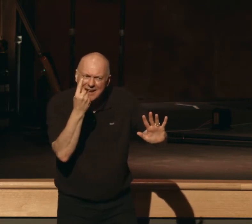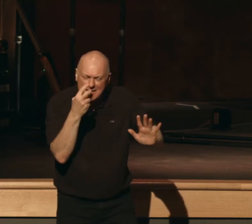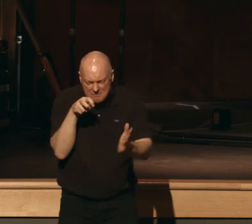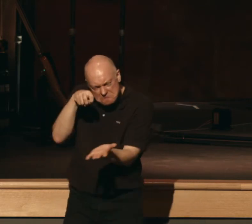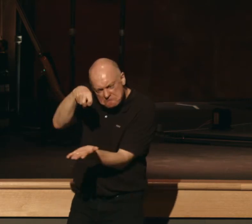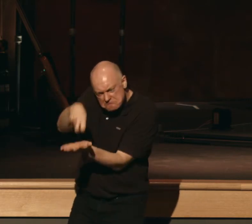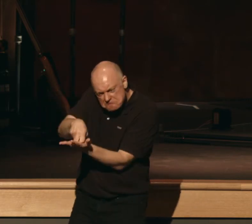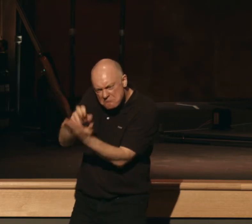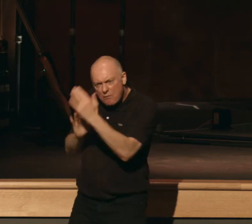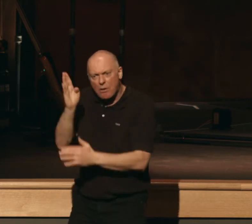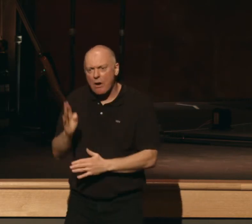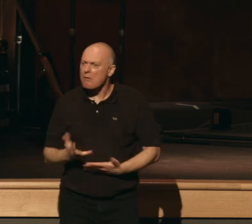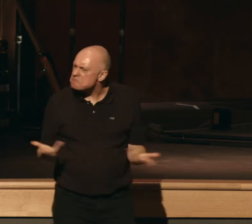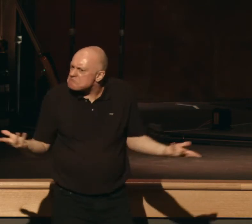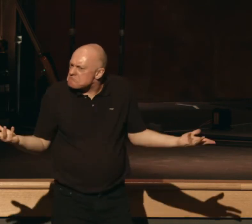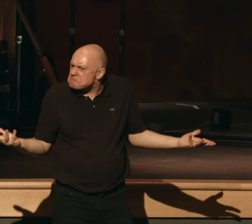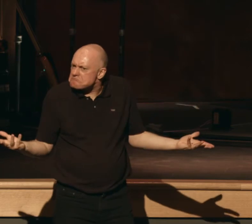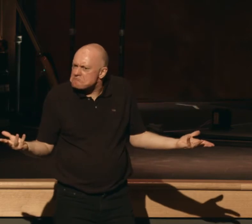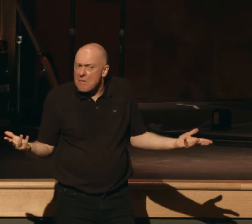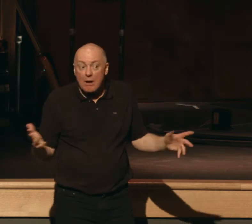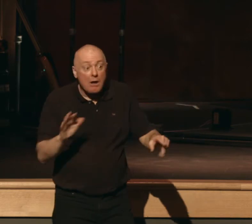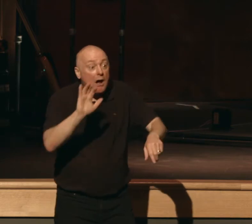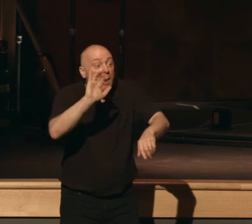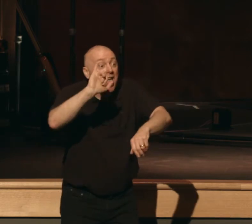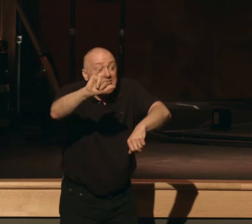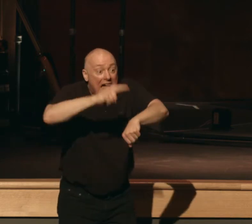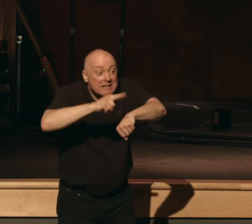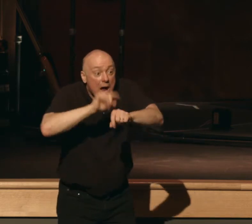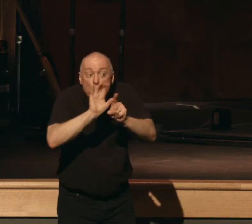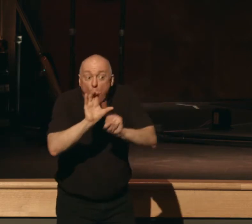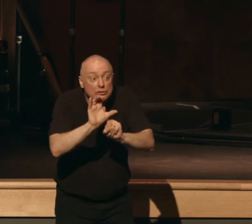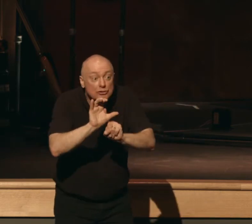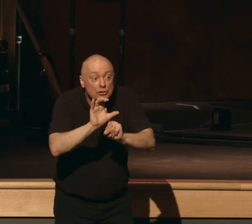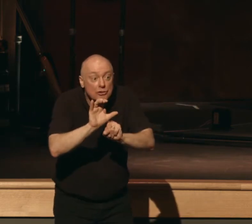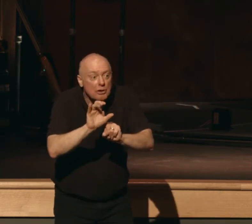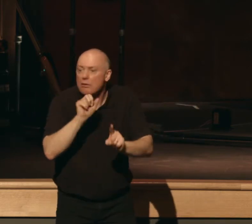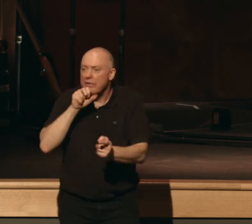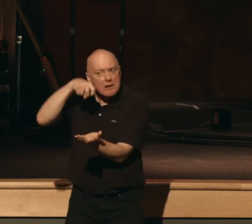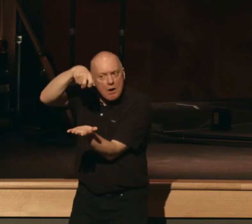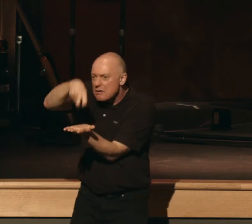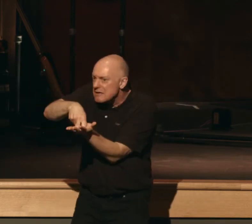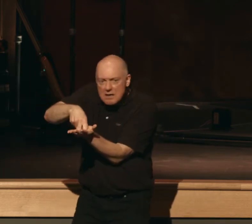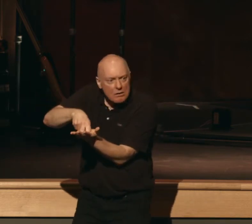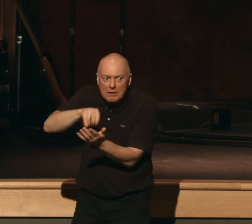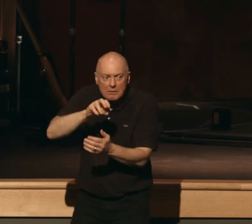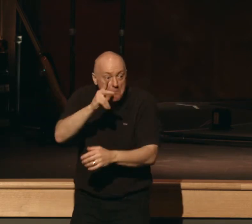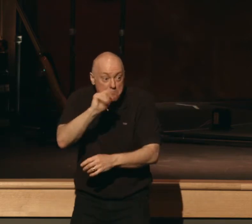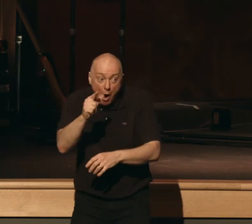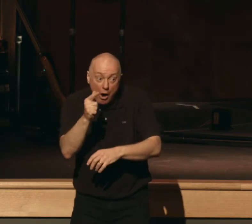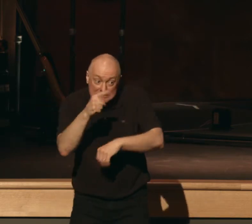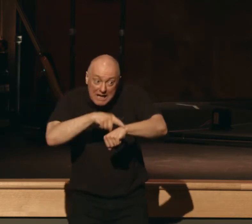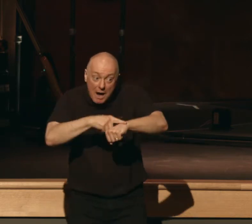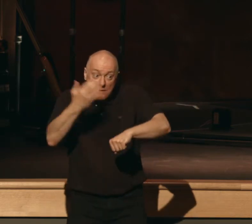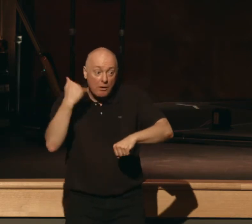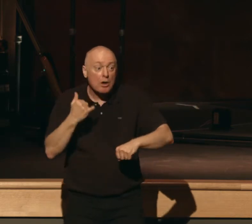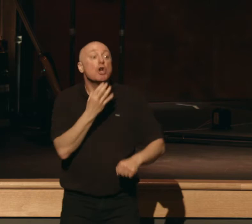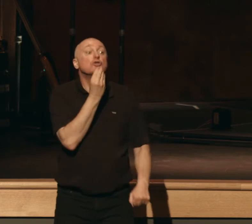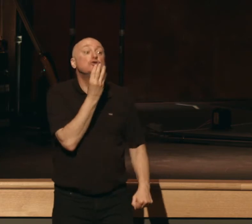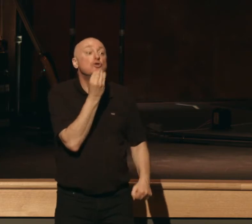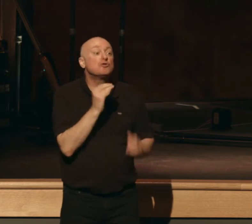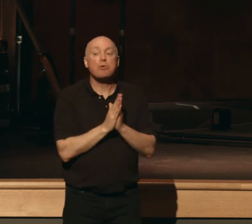kneeling before God, we need to understand that kneeling was a pretty unusual posture of prayer in Paul's day. Most Jews would